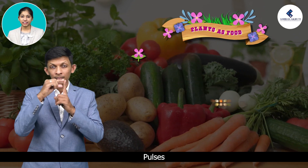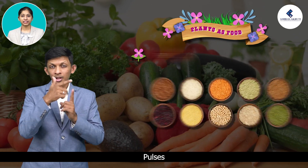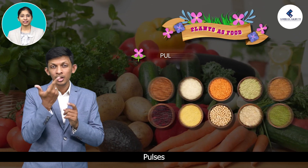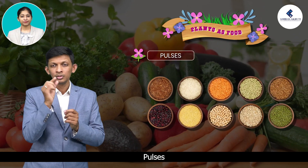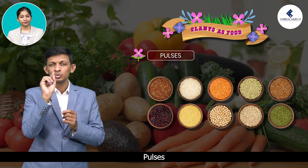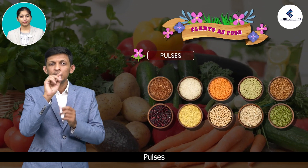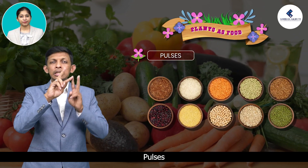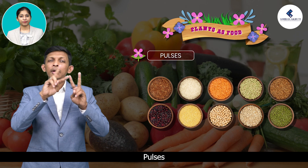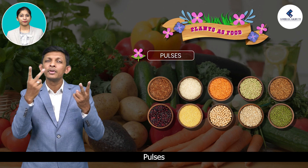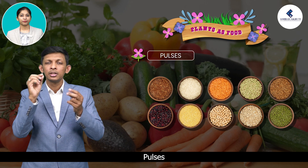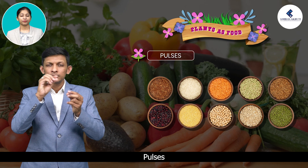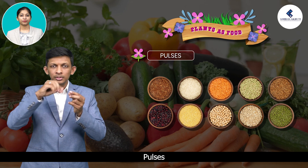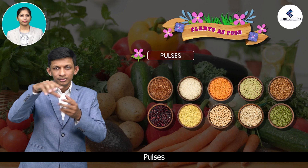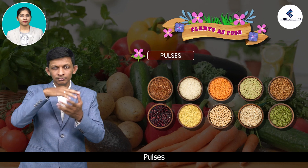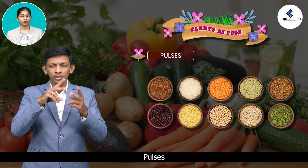pulses.